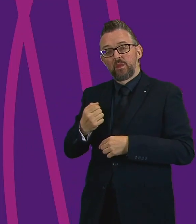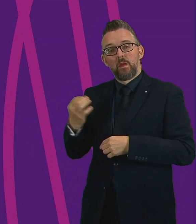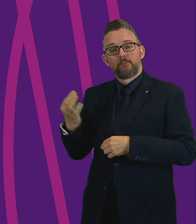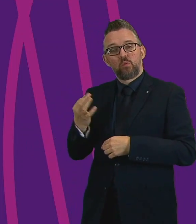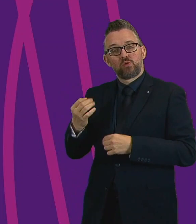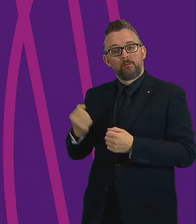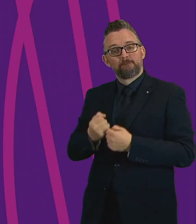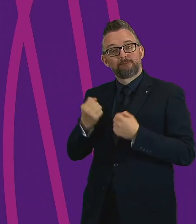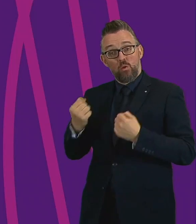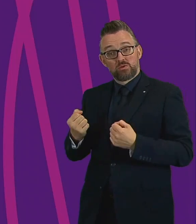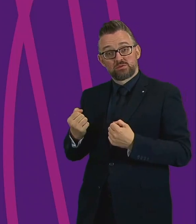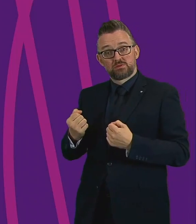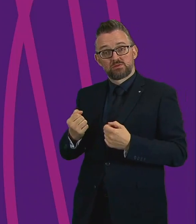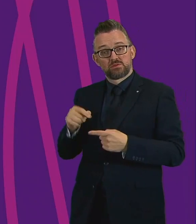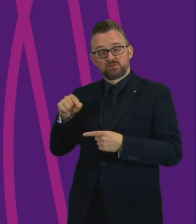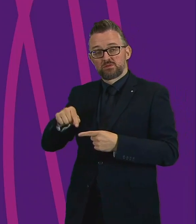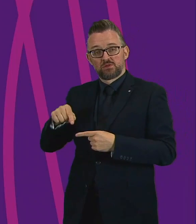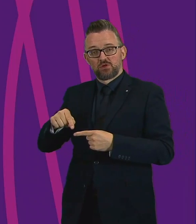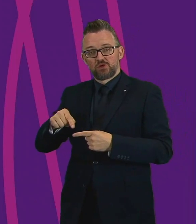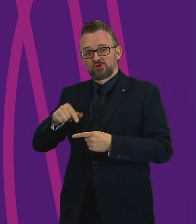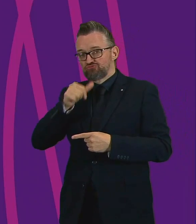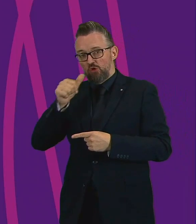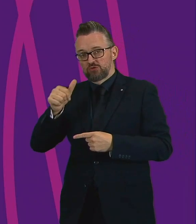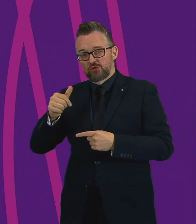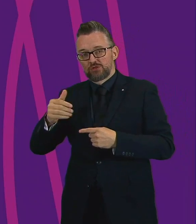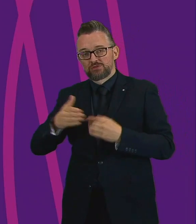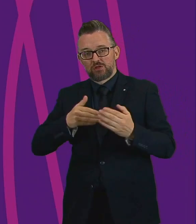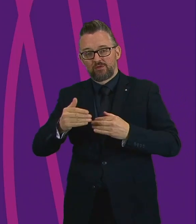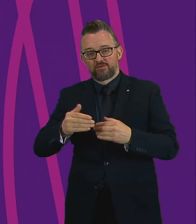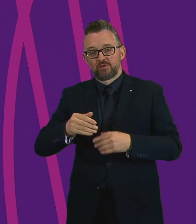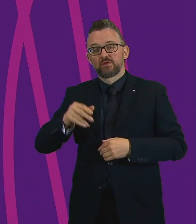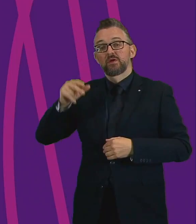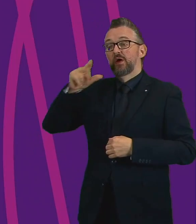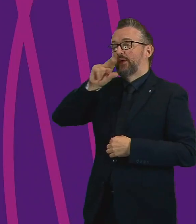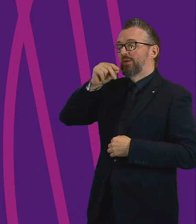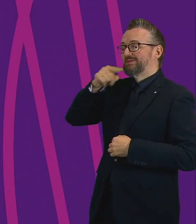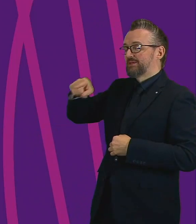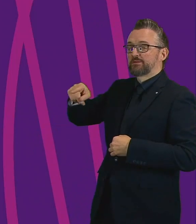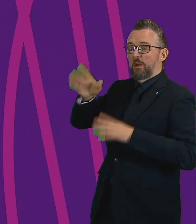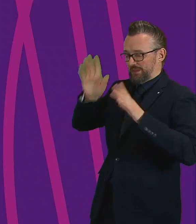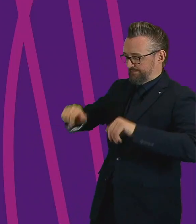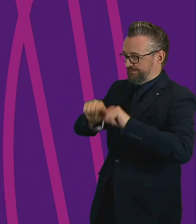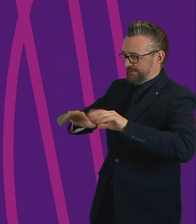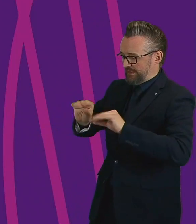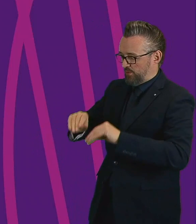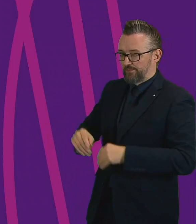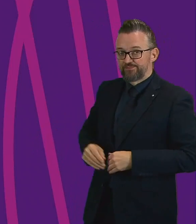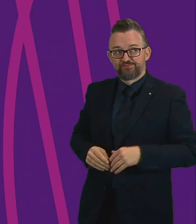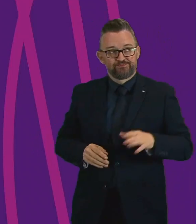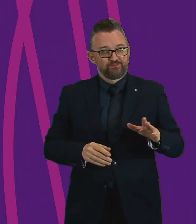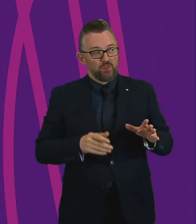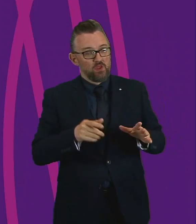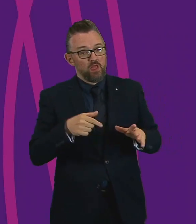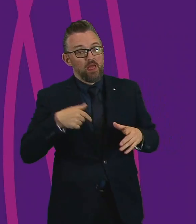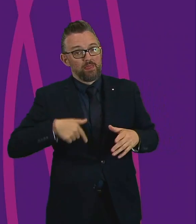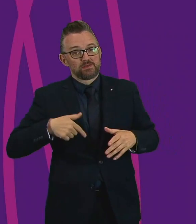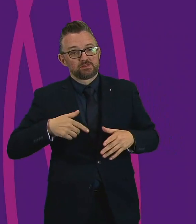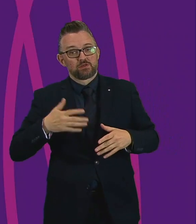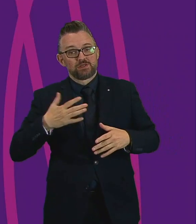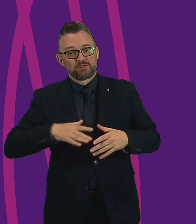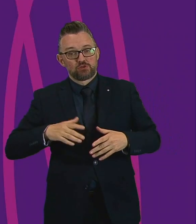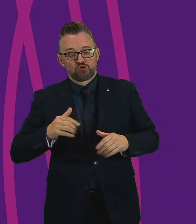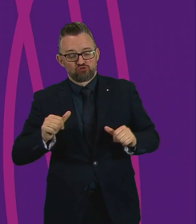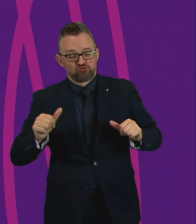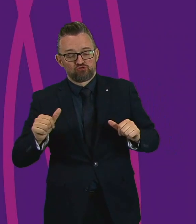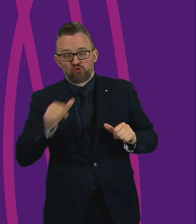powers are not meant to address these long-term shortfalls. And you must conclude, please. This is the fiscal challenge ahead, not short-term fixes,